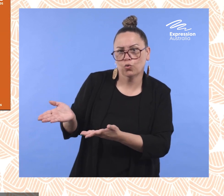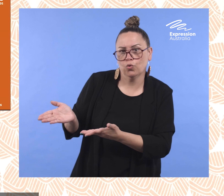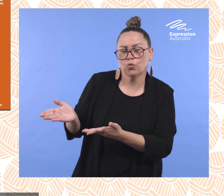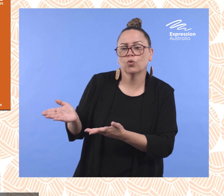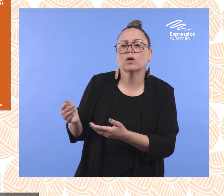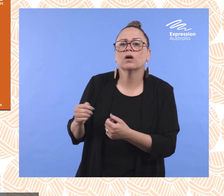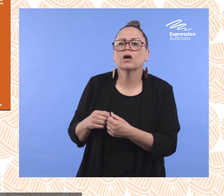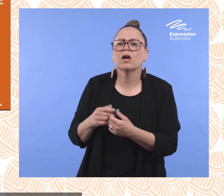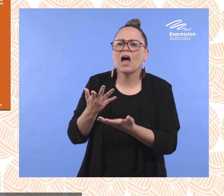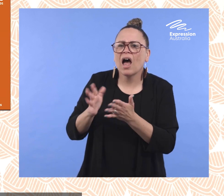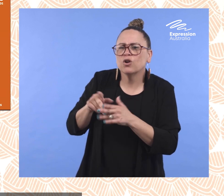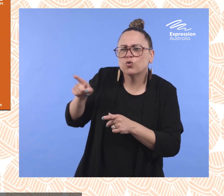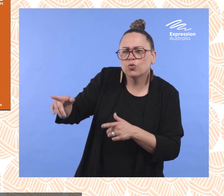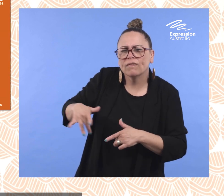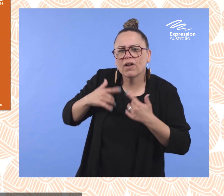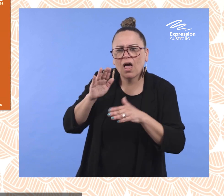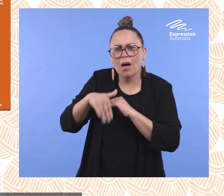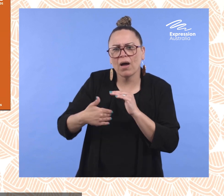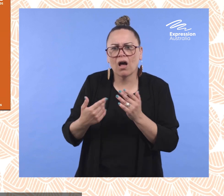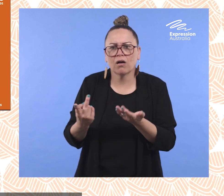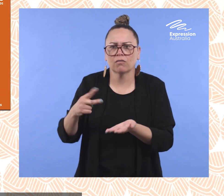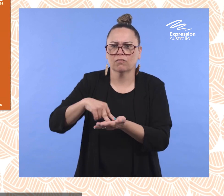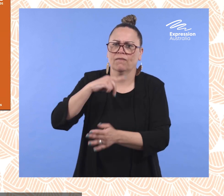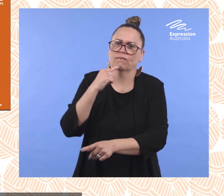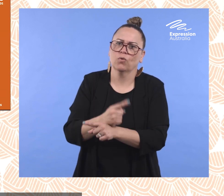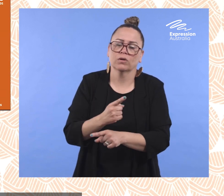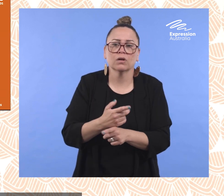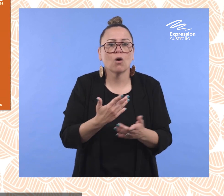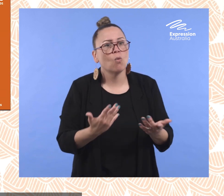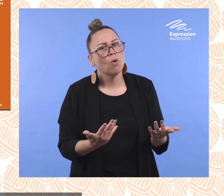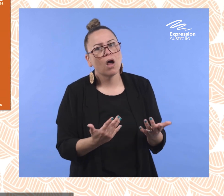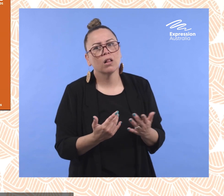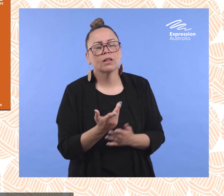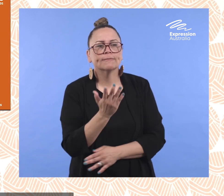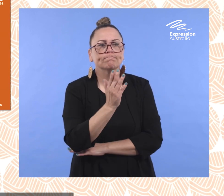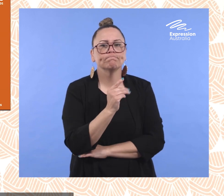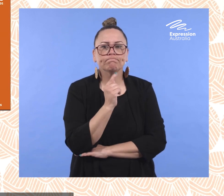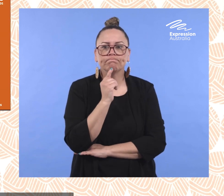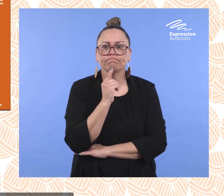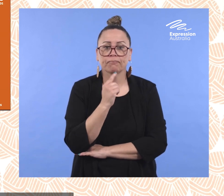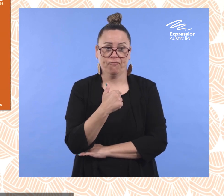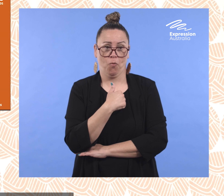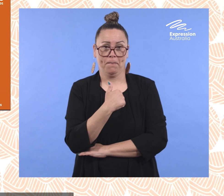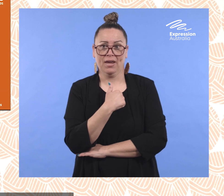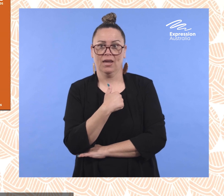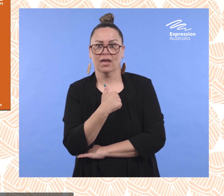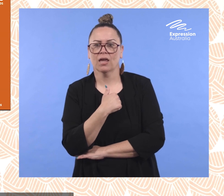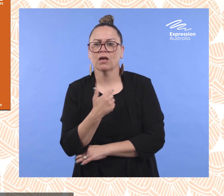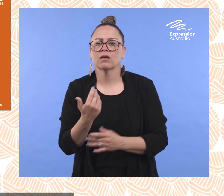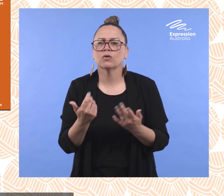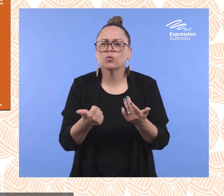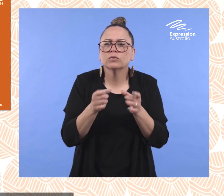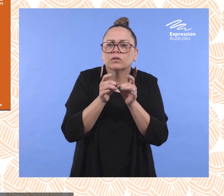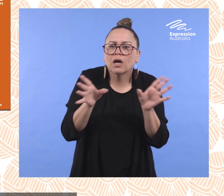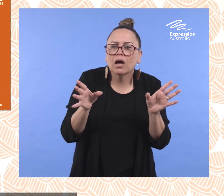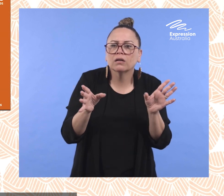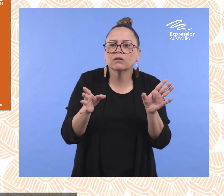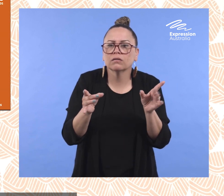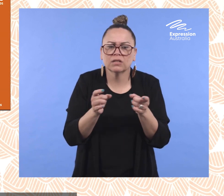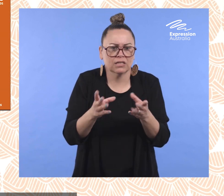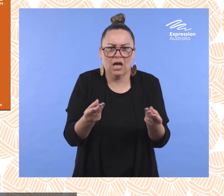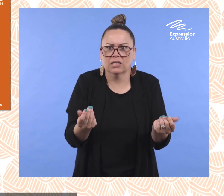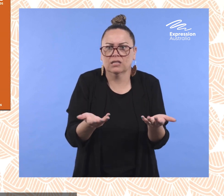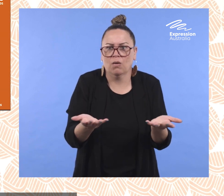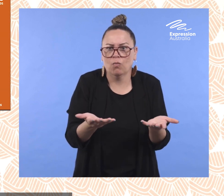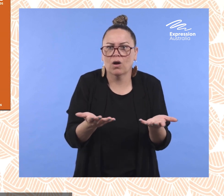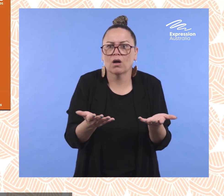go to you. How do you feel about the voice? Oh, look, Carla, for me, it's a start. You've got to